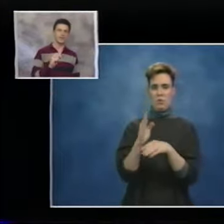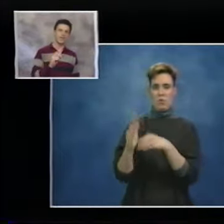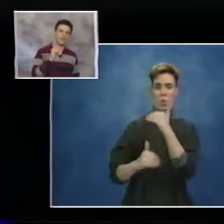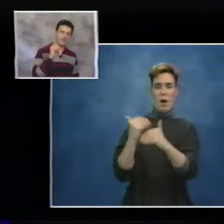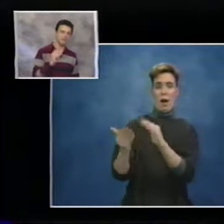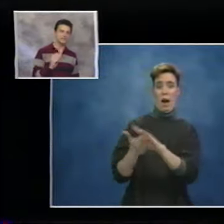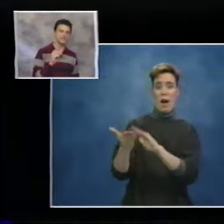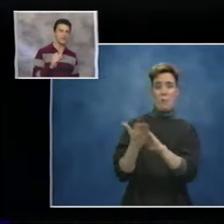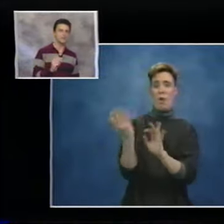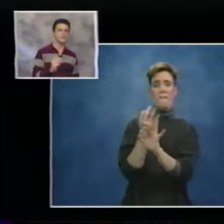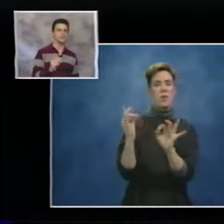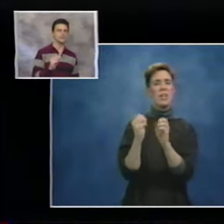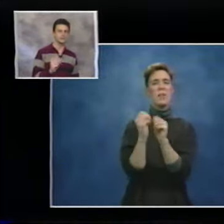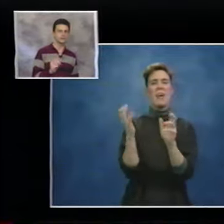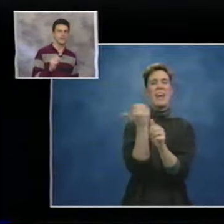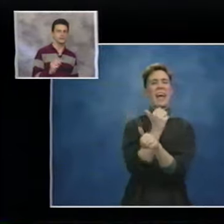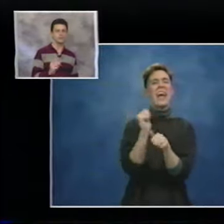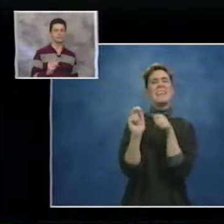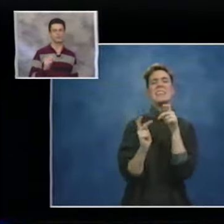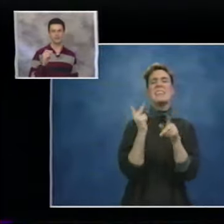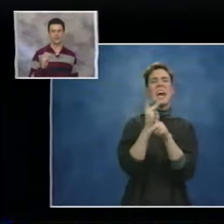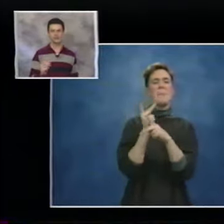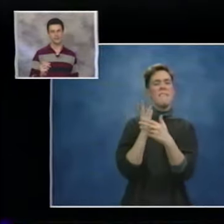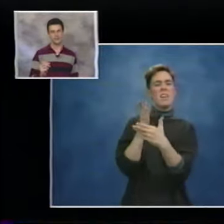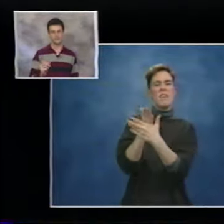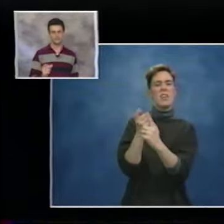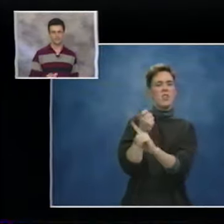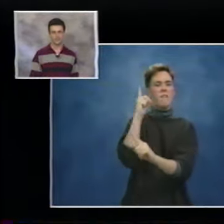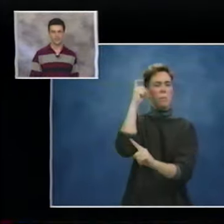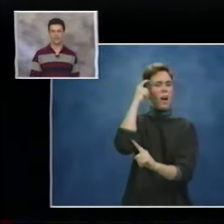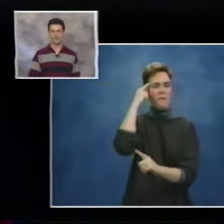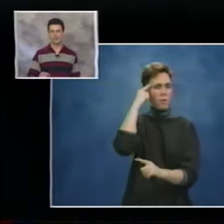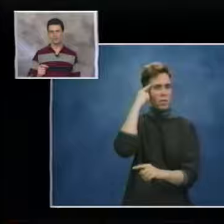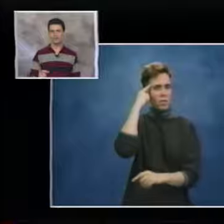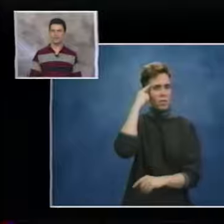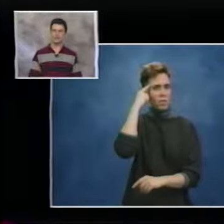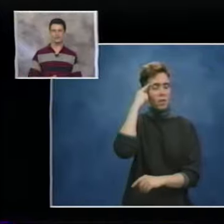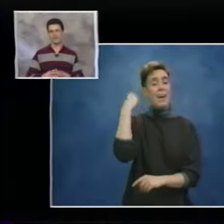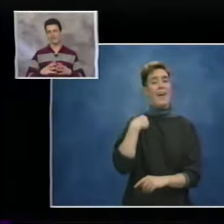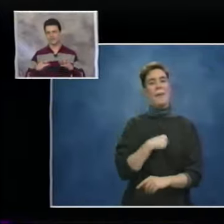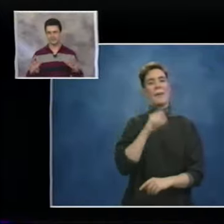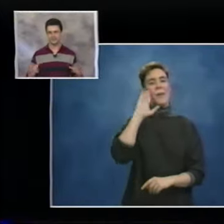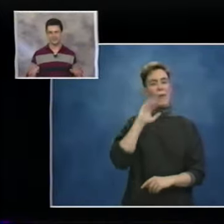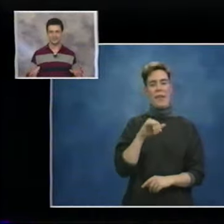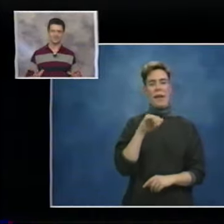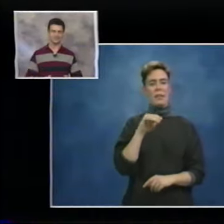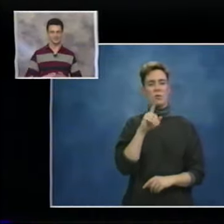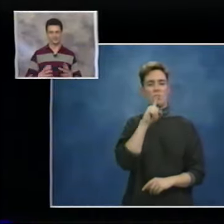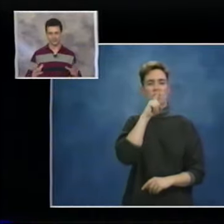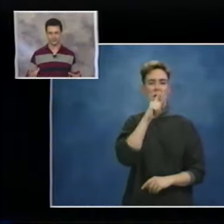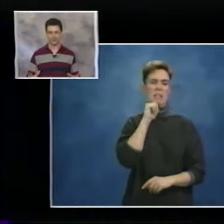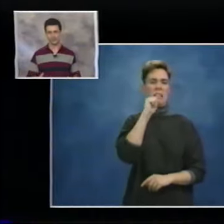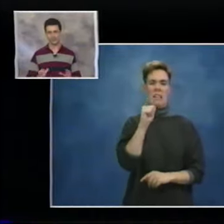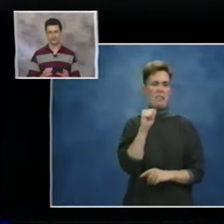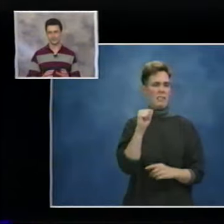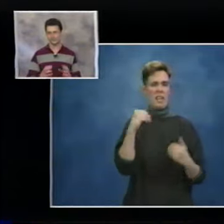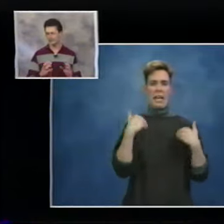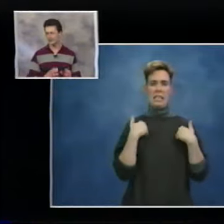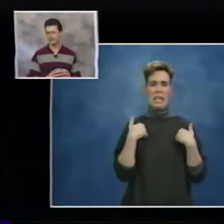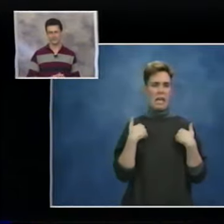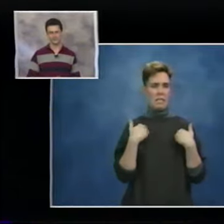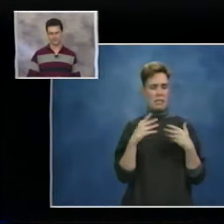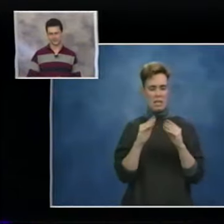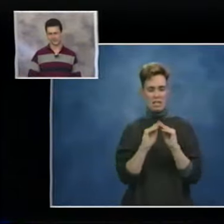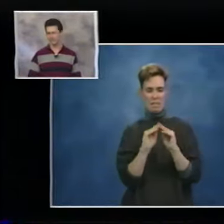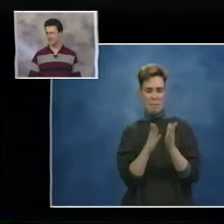without any type of intervention from government. Now we know that that doesn't exist in its pure form, and there's always